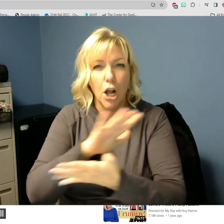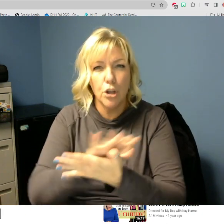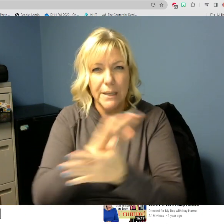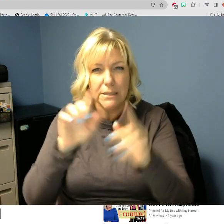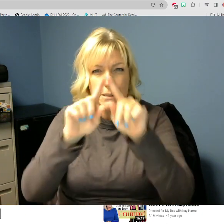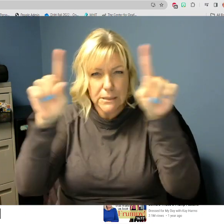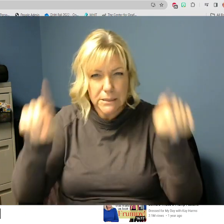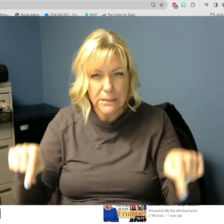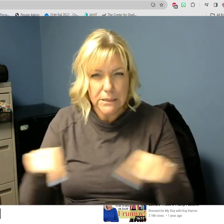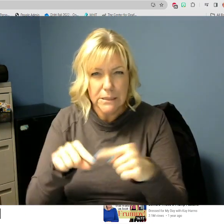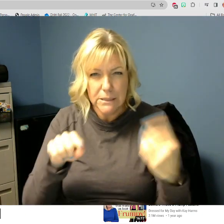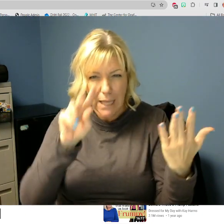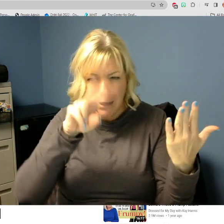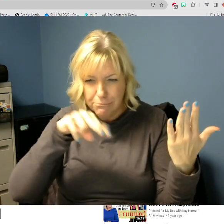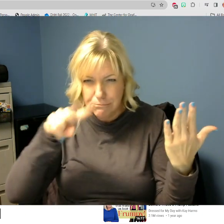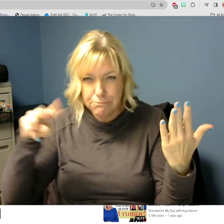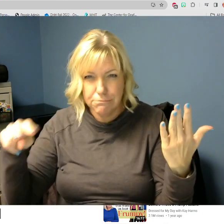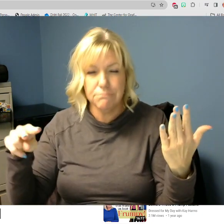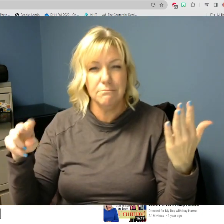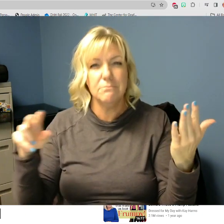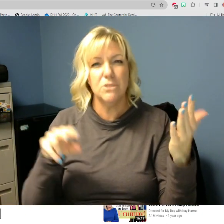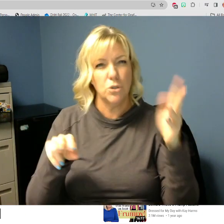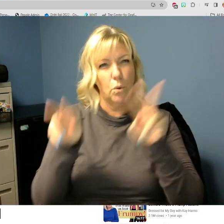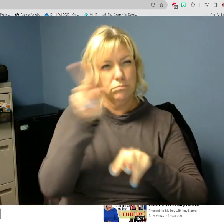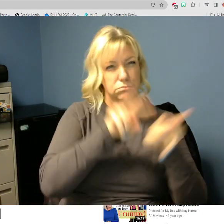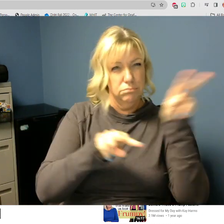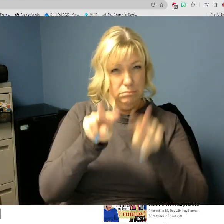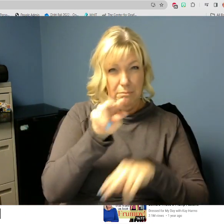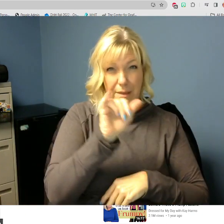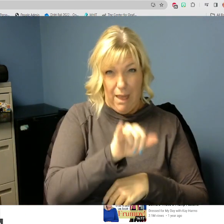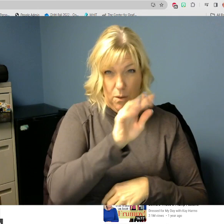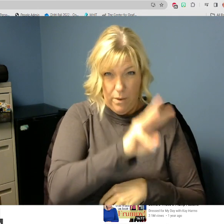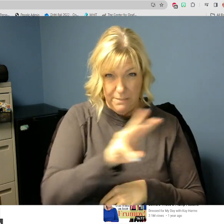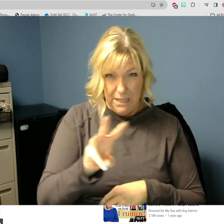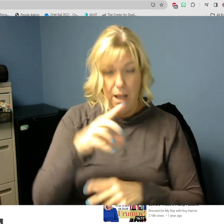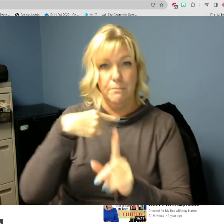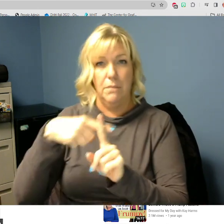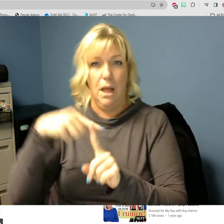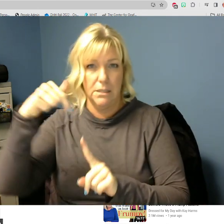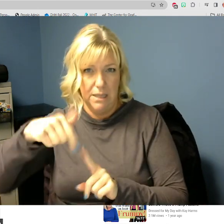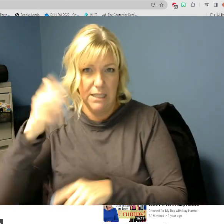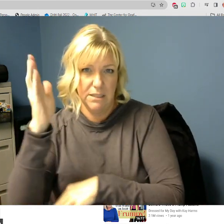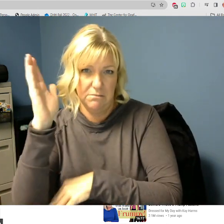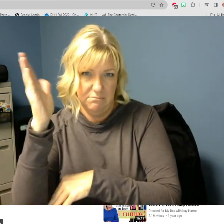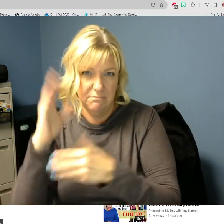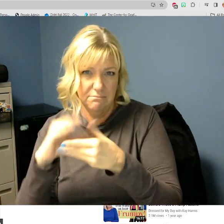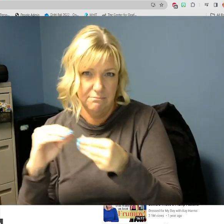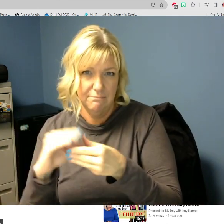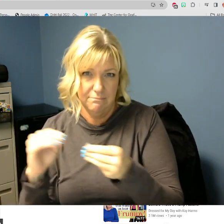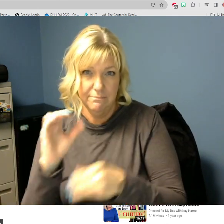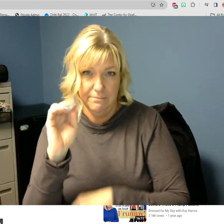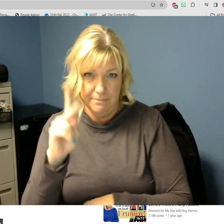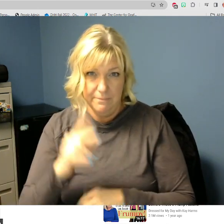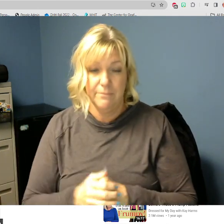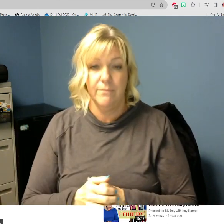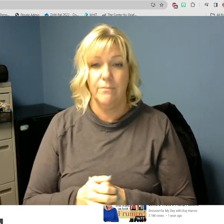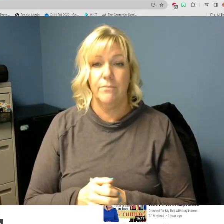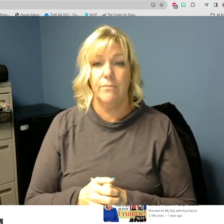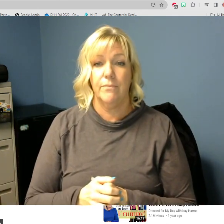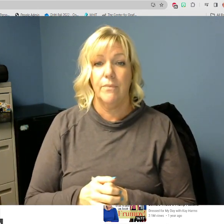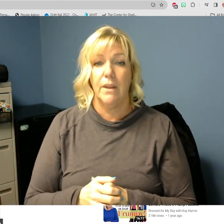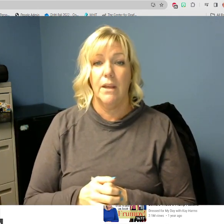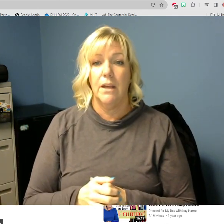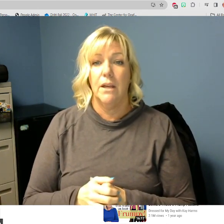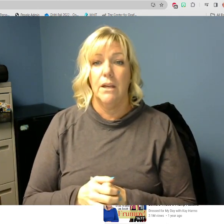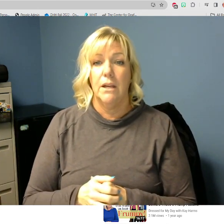to kind of give you also a video to kind of put alongside that site. So she comes here. Again, status is